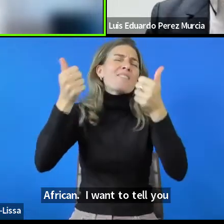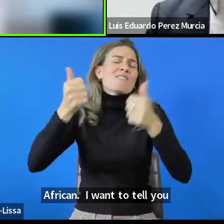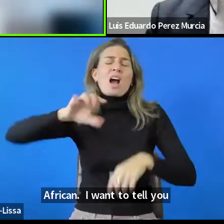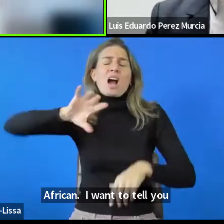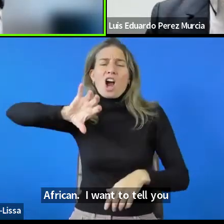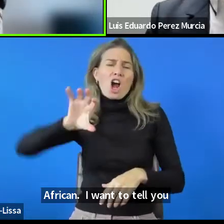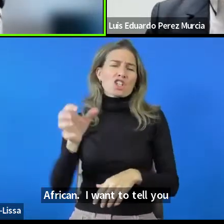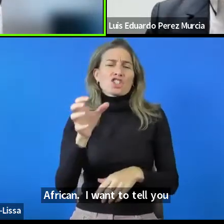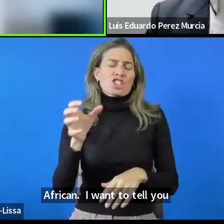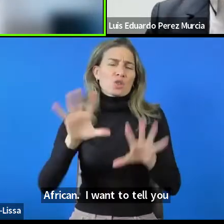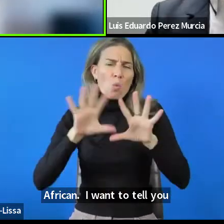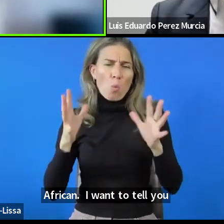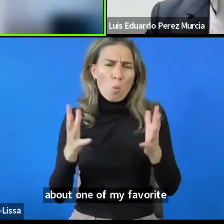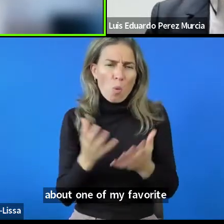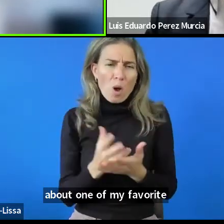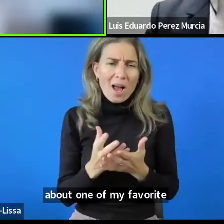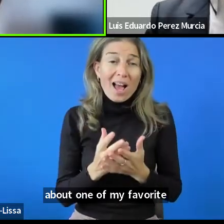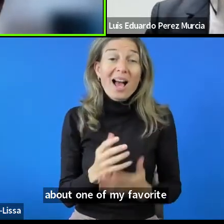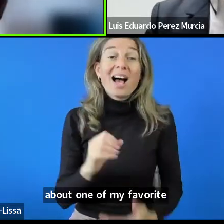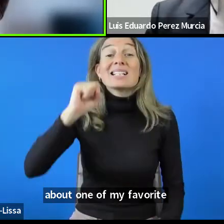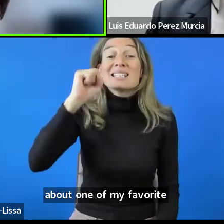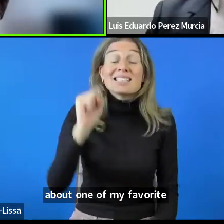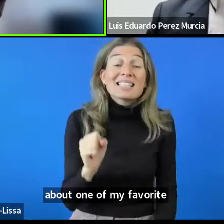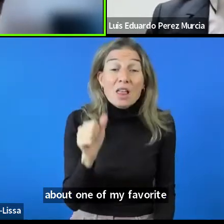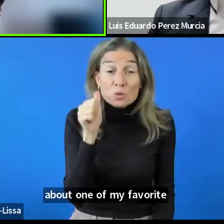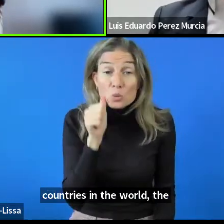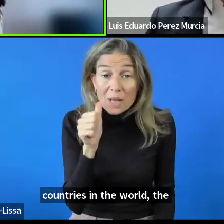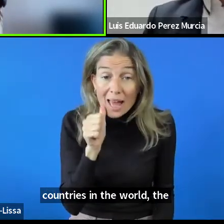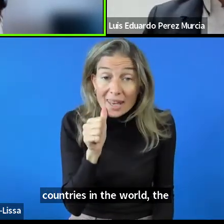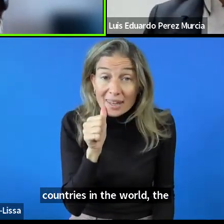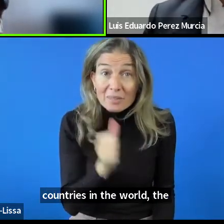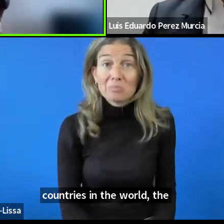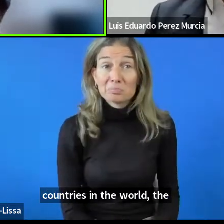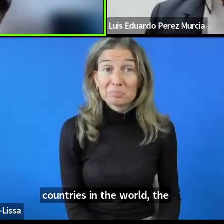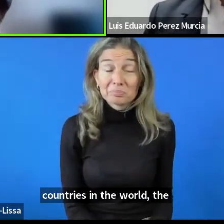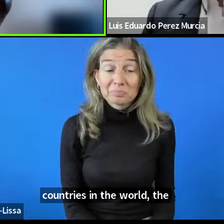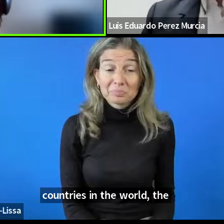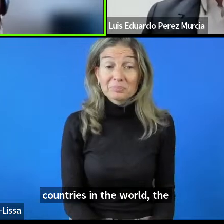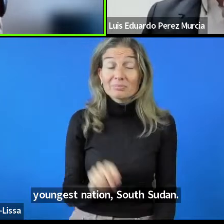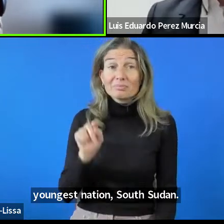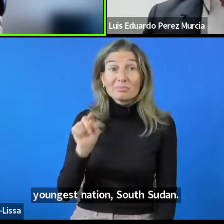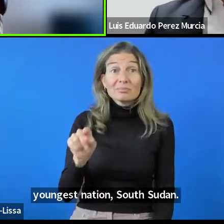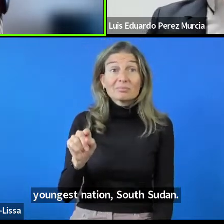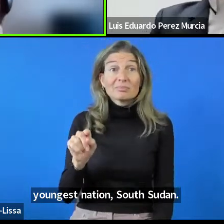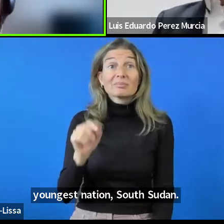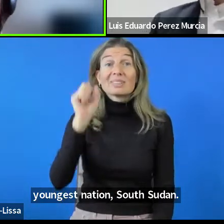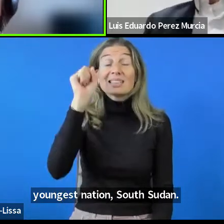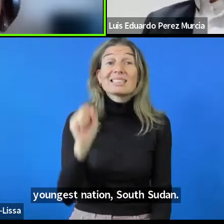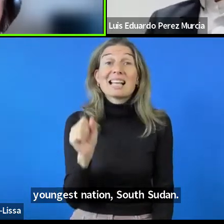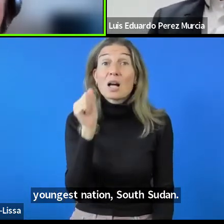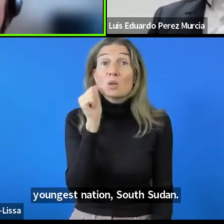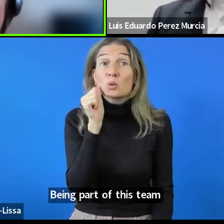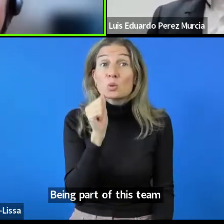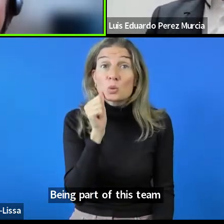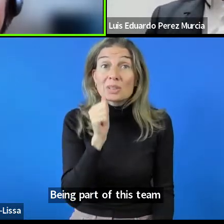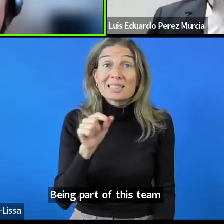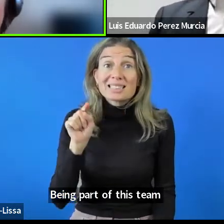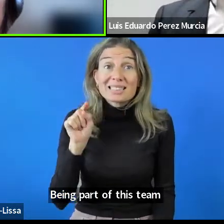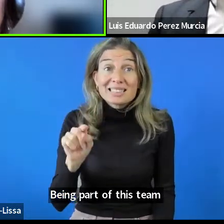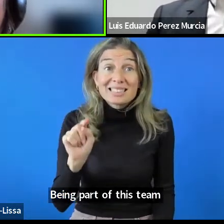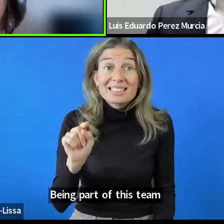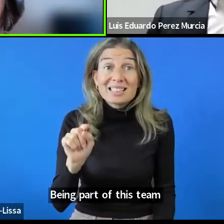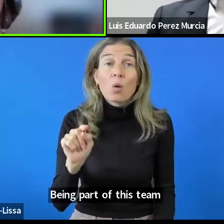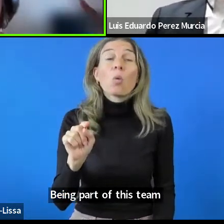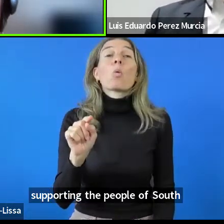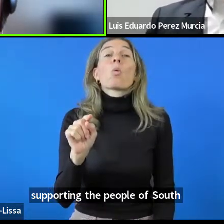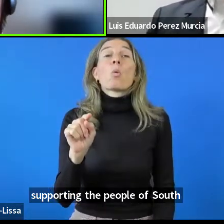youngest nation, South Sudan. So being part of this team supporting the people of South Sudan to build an education system